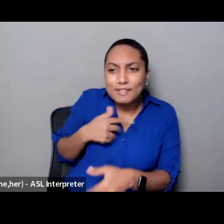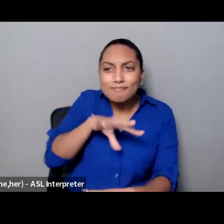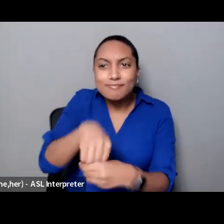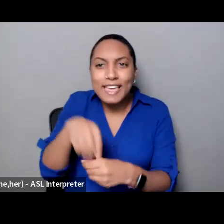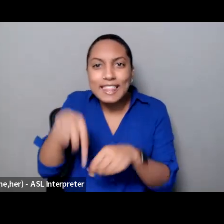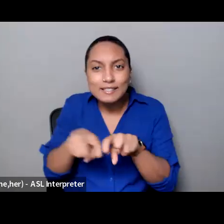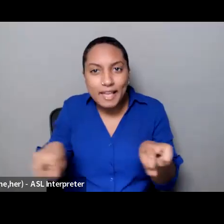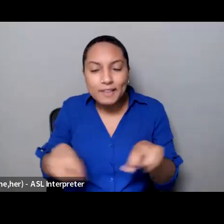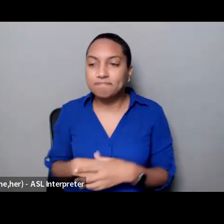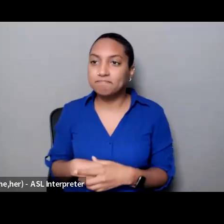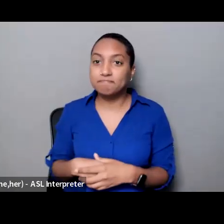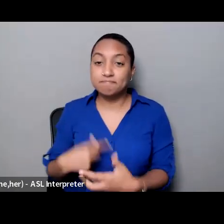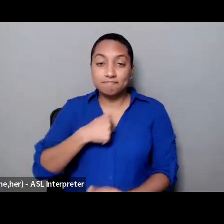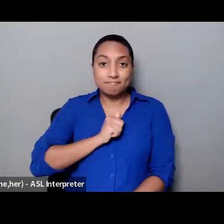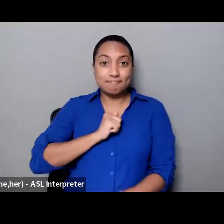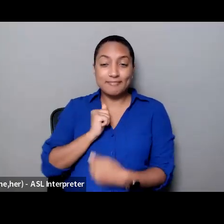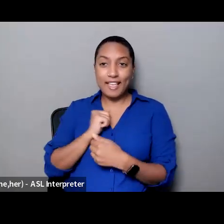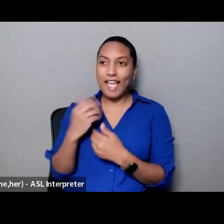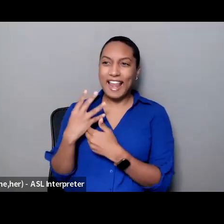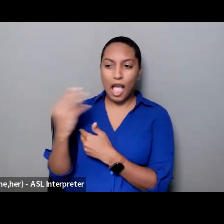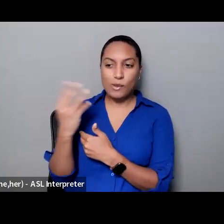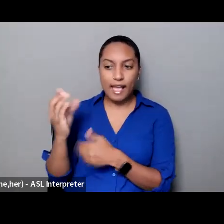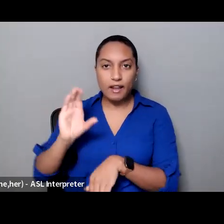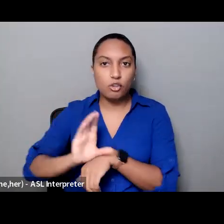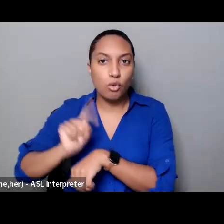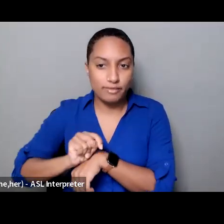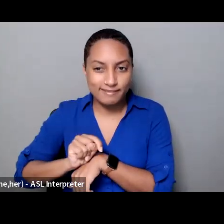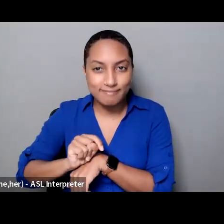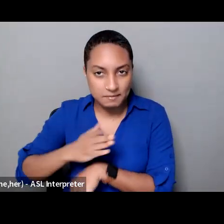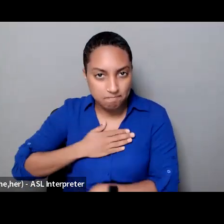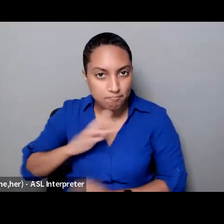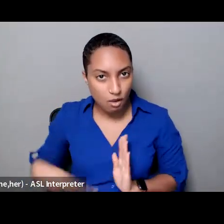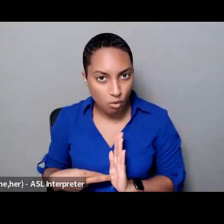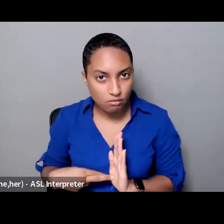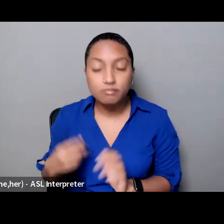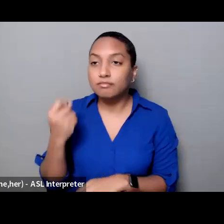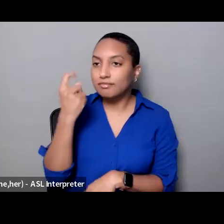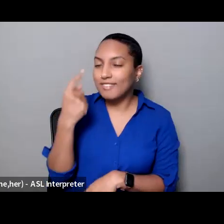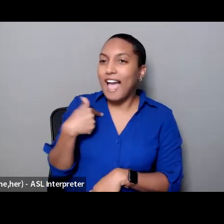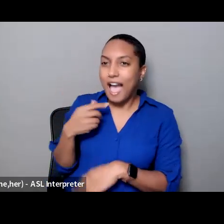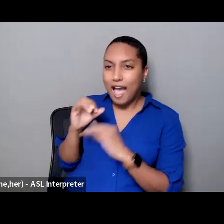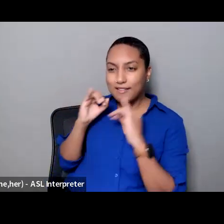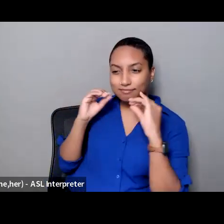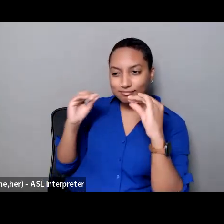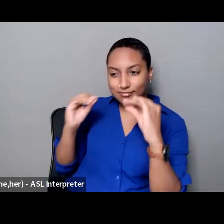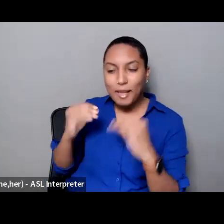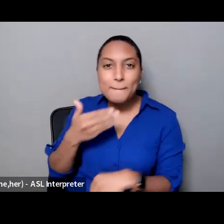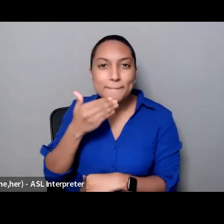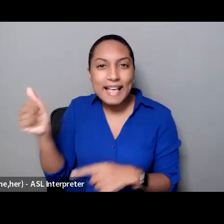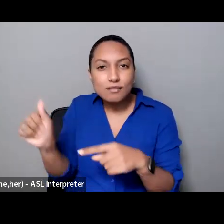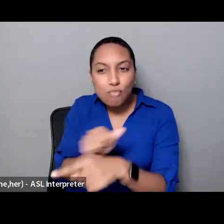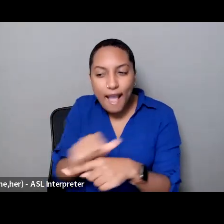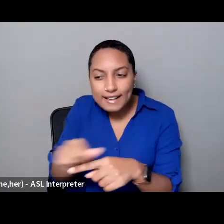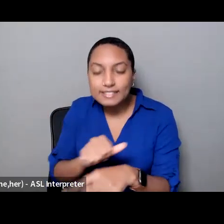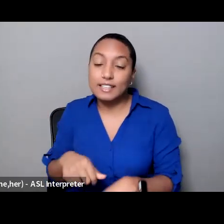outside consultant, what I bring to the table is best practices and my experience working with a number of organizations